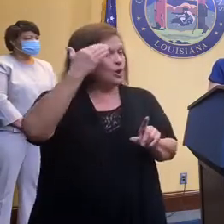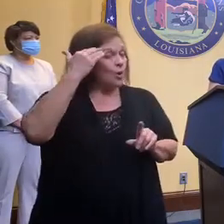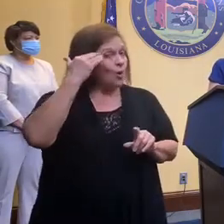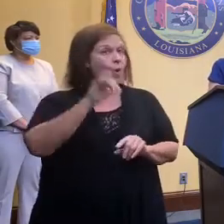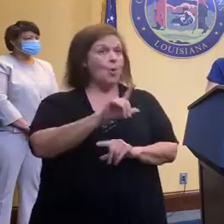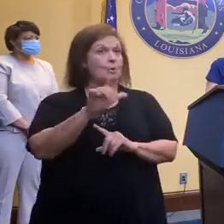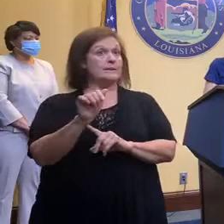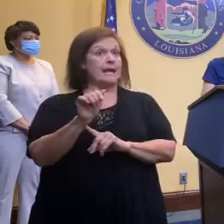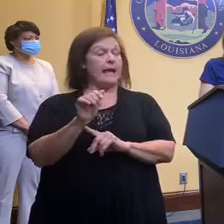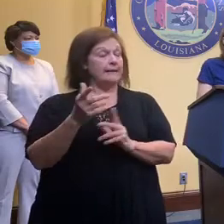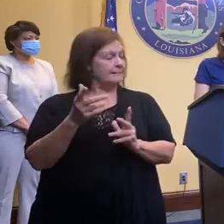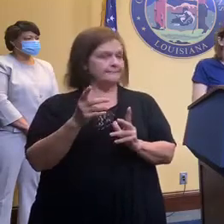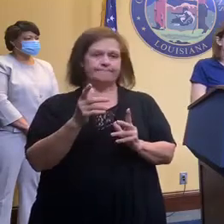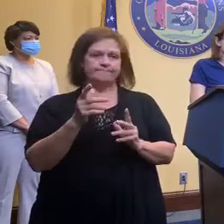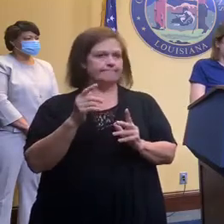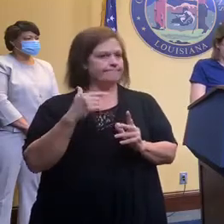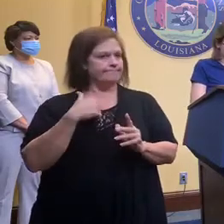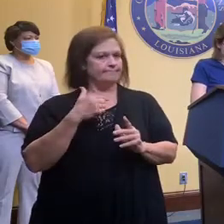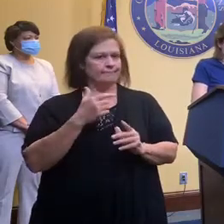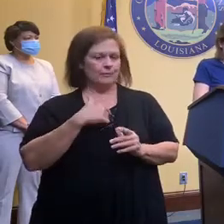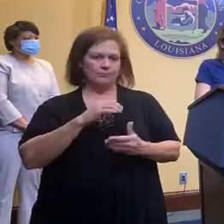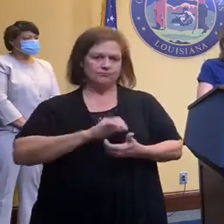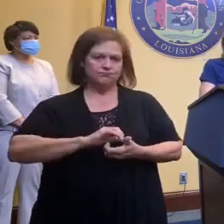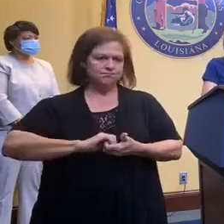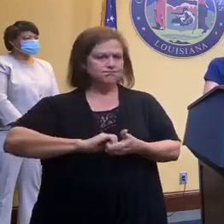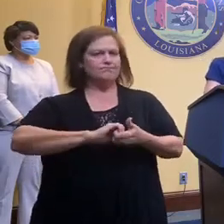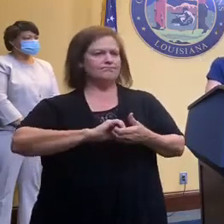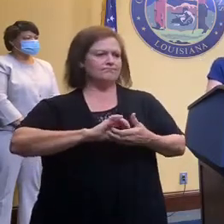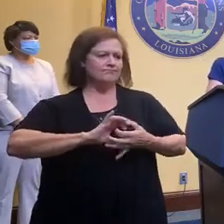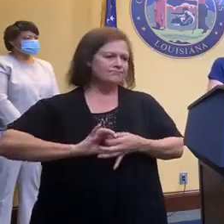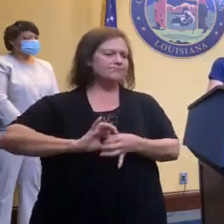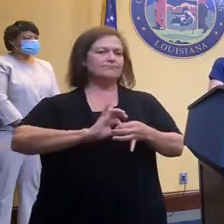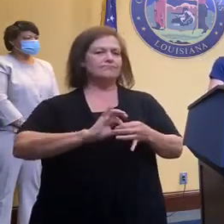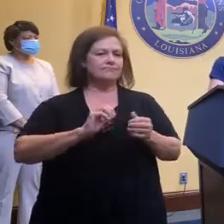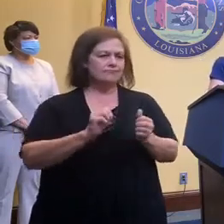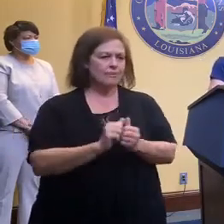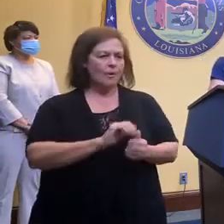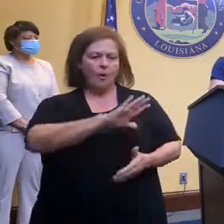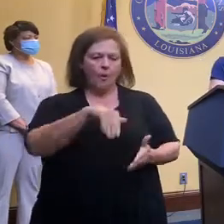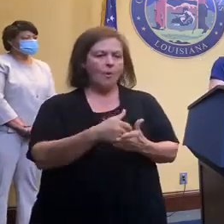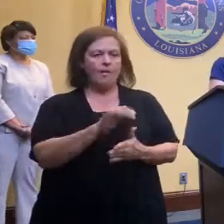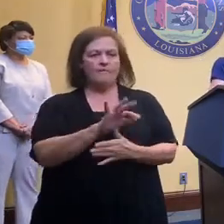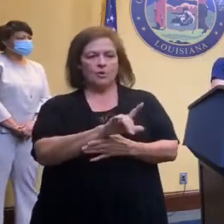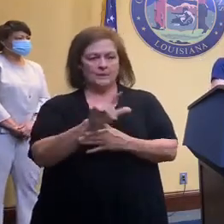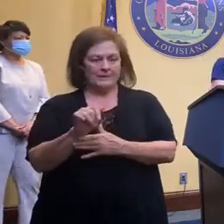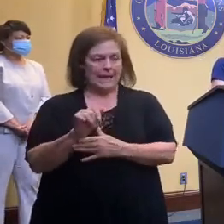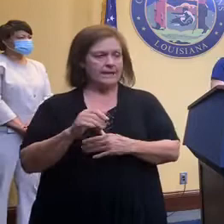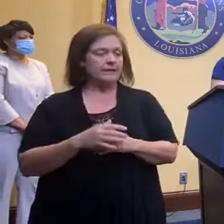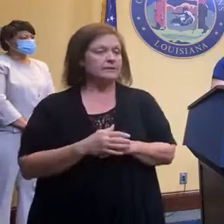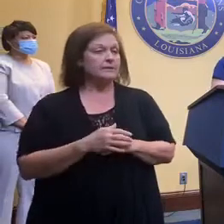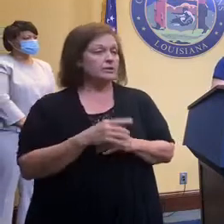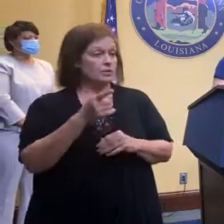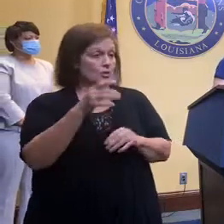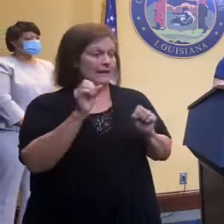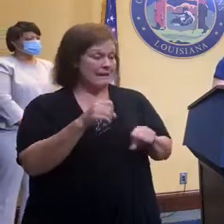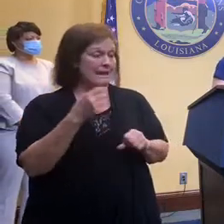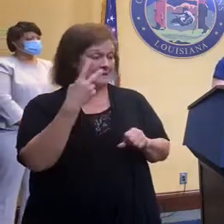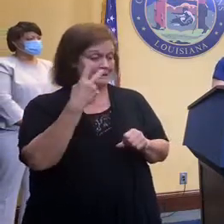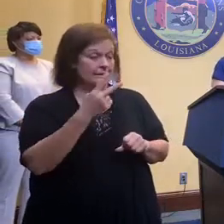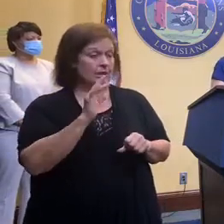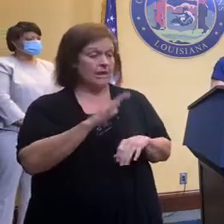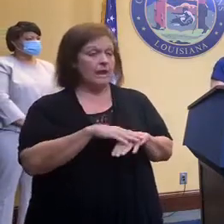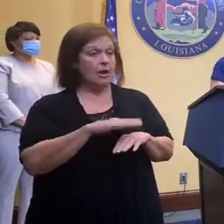goes, so goes New Orleans. We are intricately intertwined. Over the last week, and you can follow along with us on